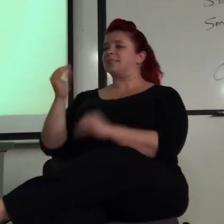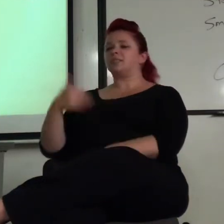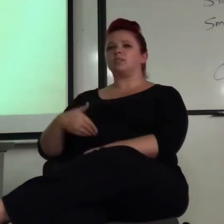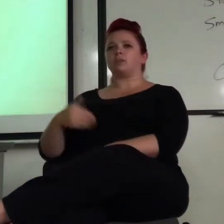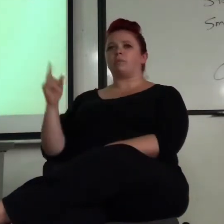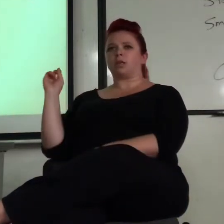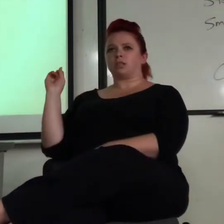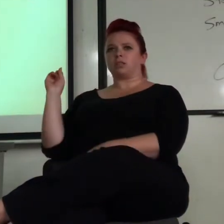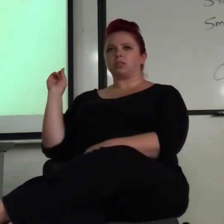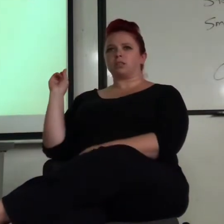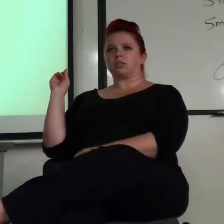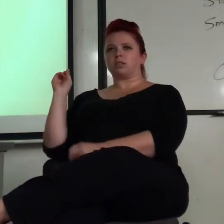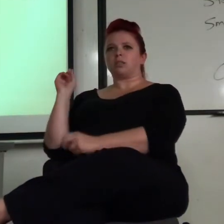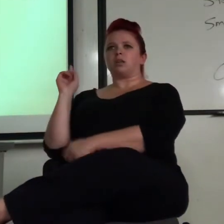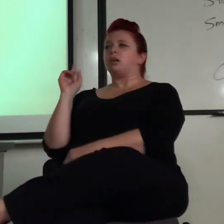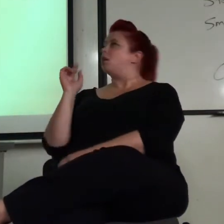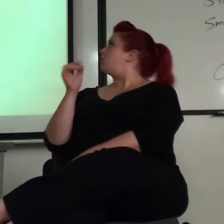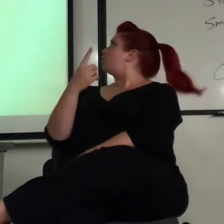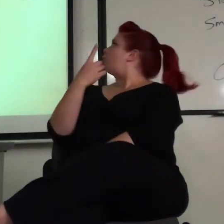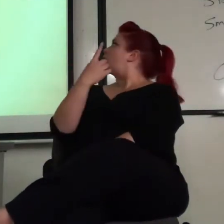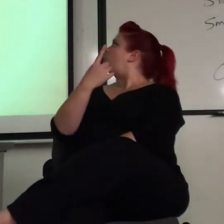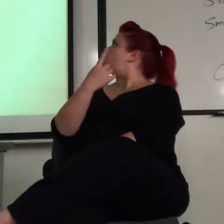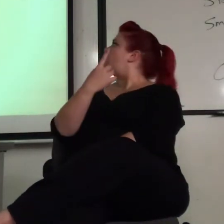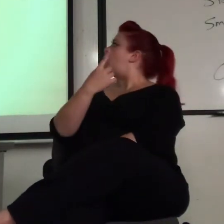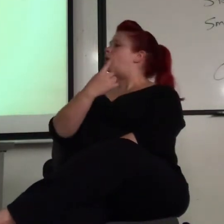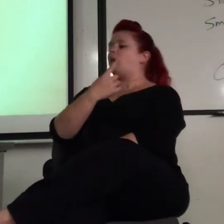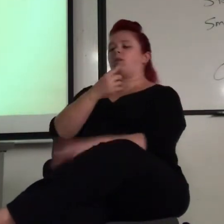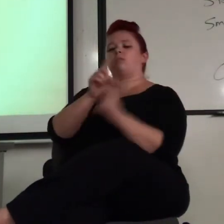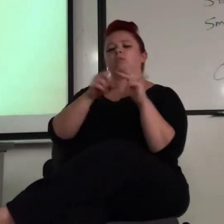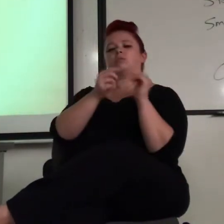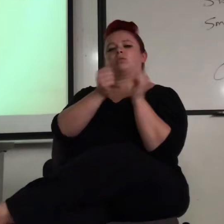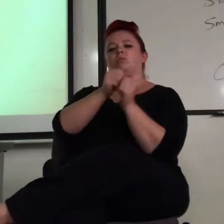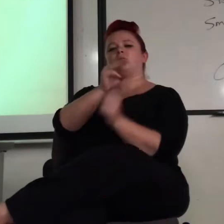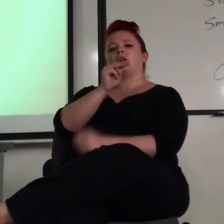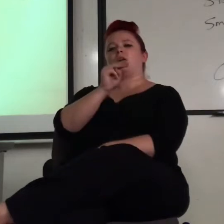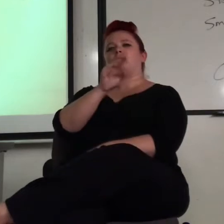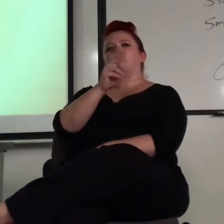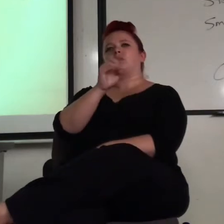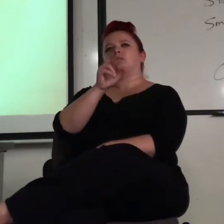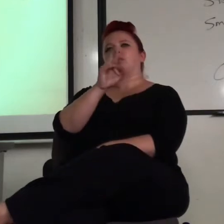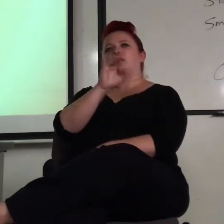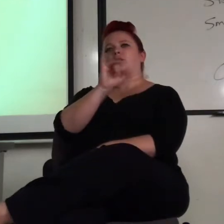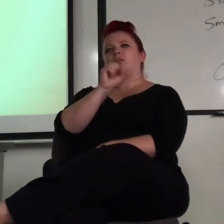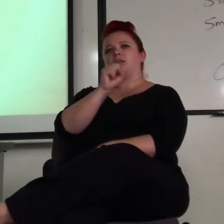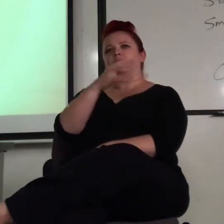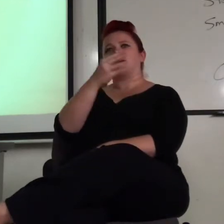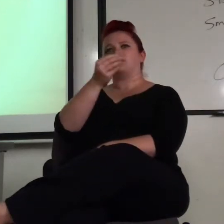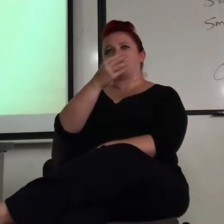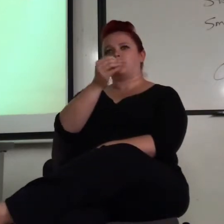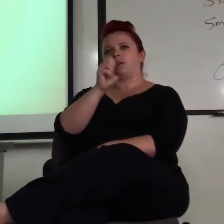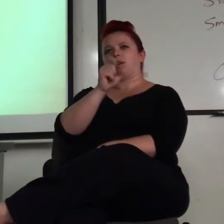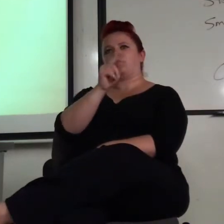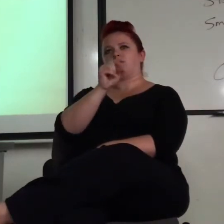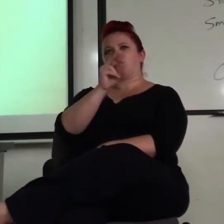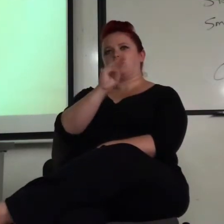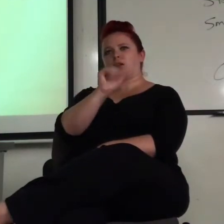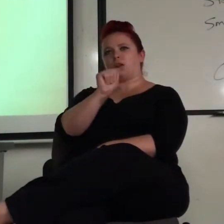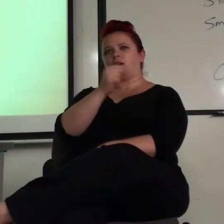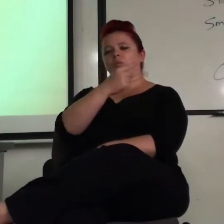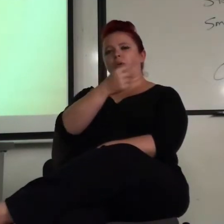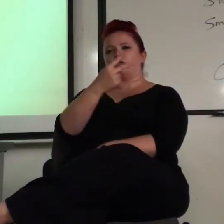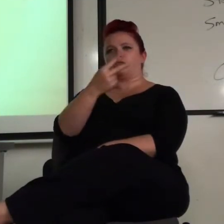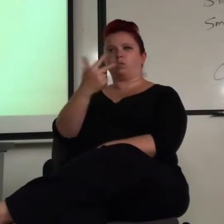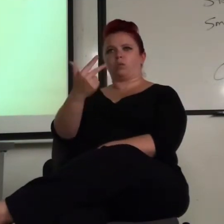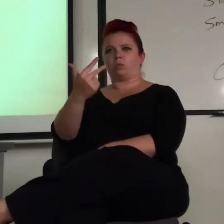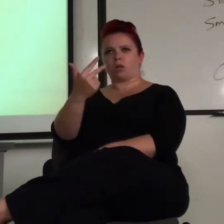1, it starts with muscularis externa, 1, 2, 3. Let's recall